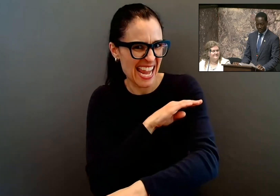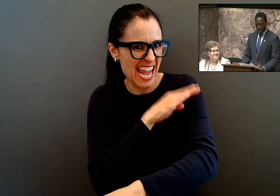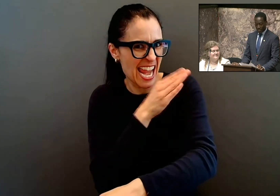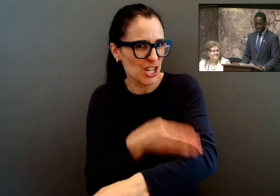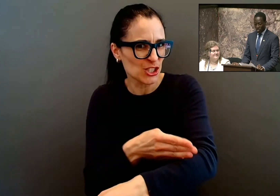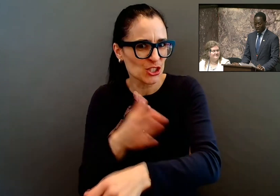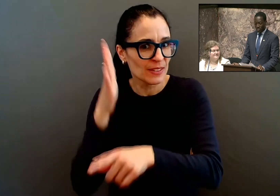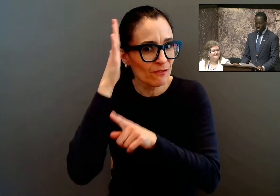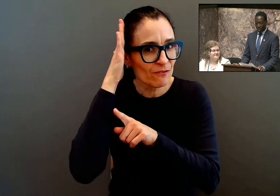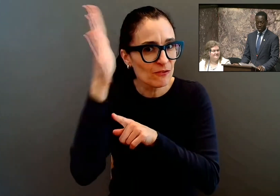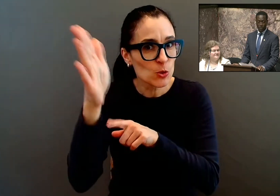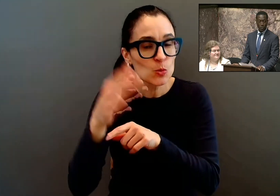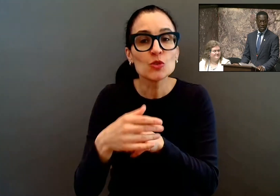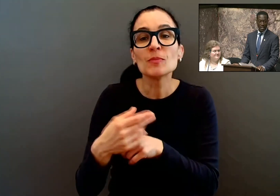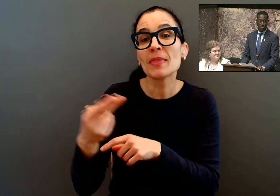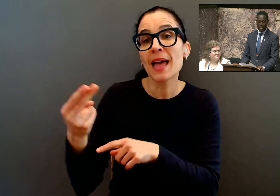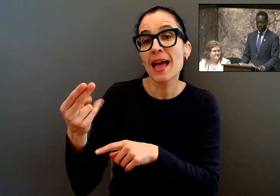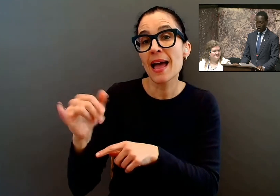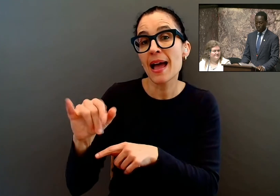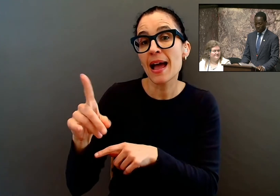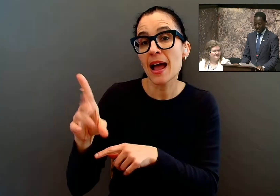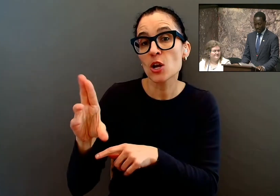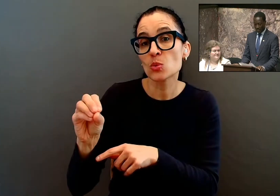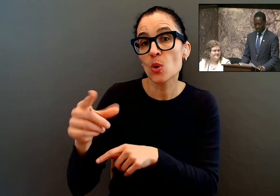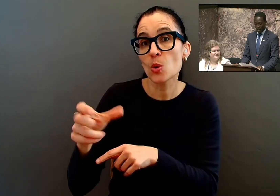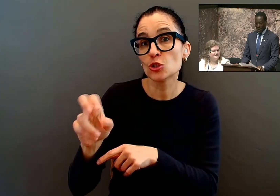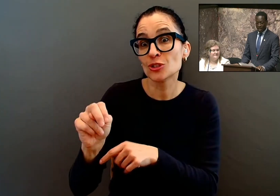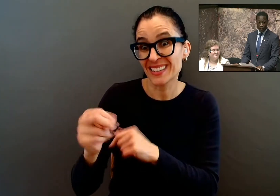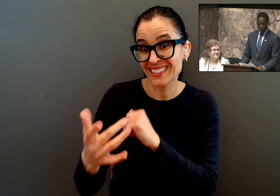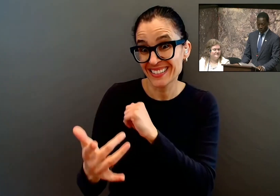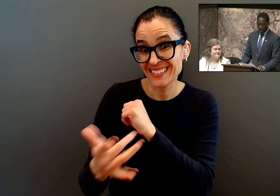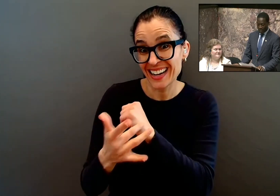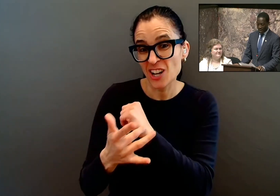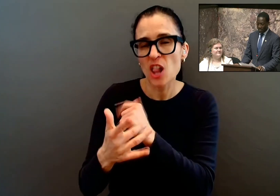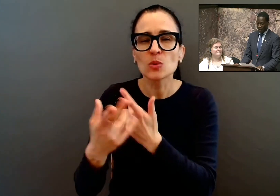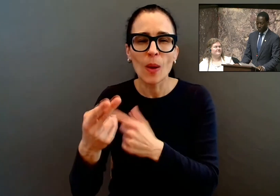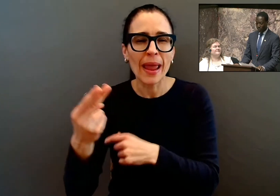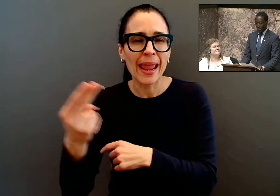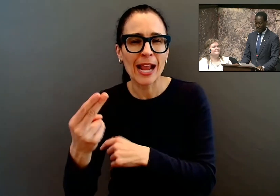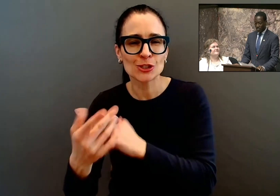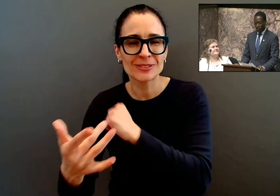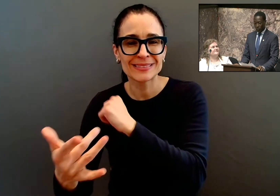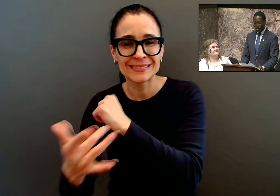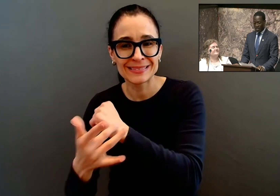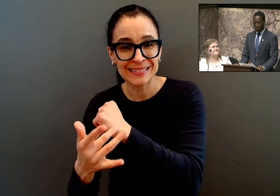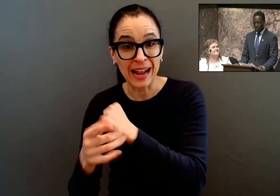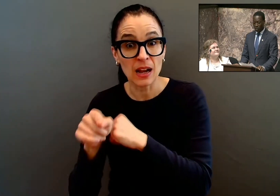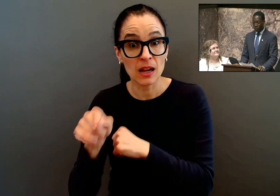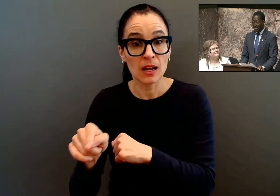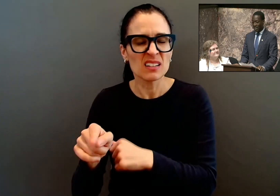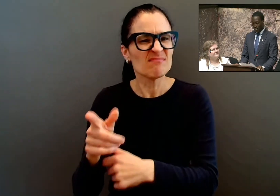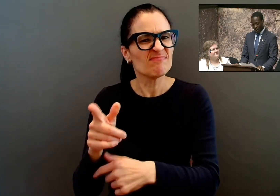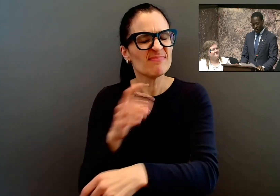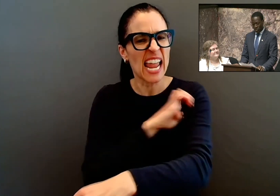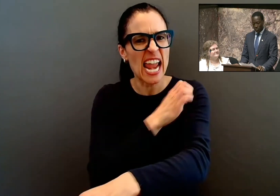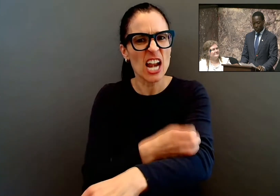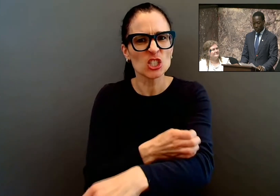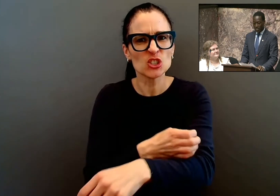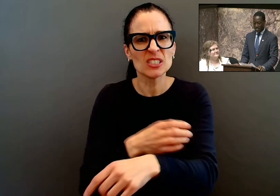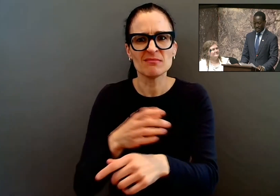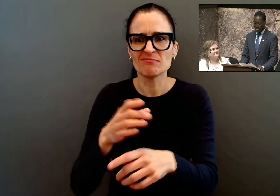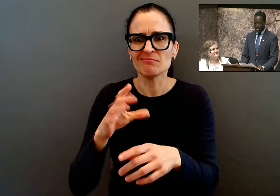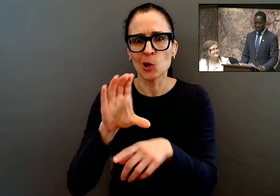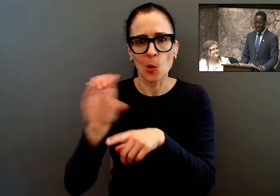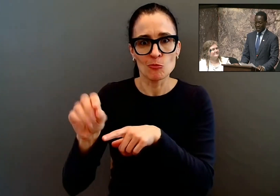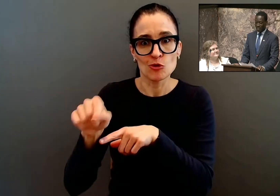company that's not just talking about change, they are building it. In the Lower Mainland, they've built Canada's first network of retail hydrogen